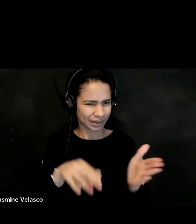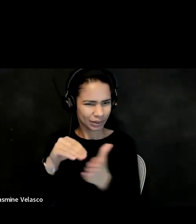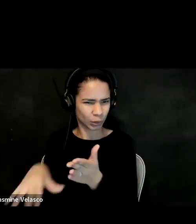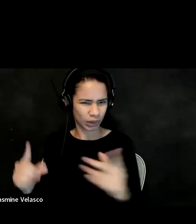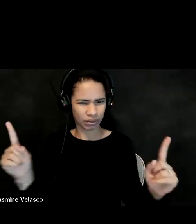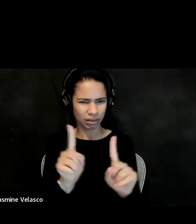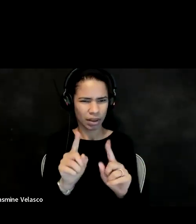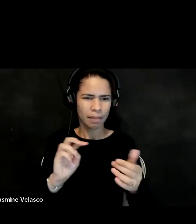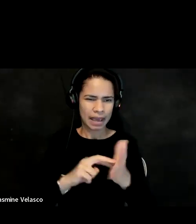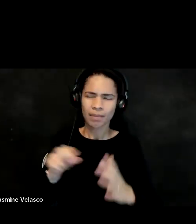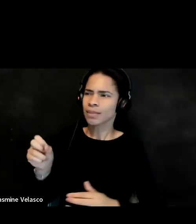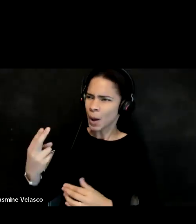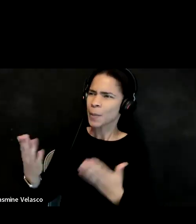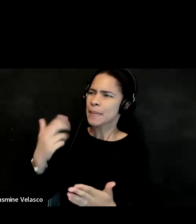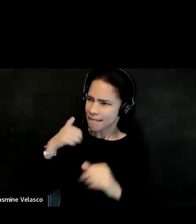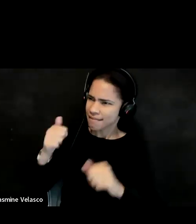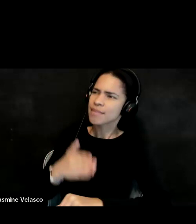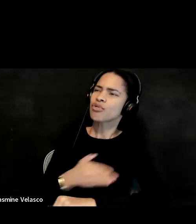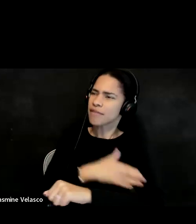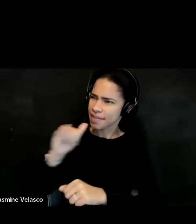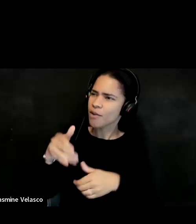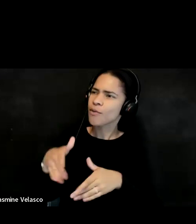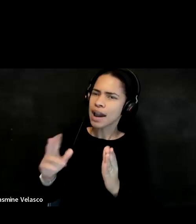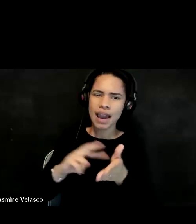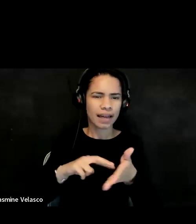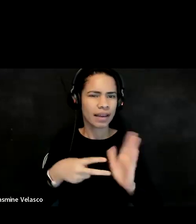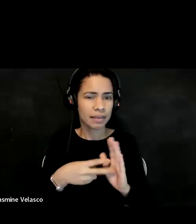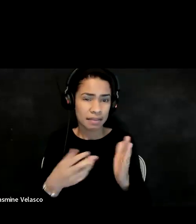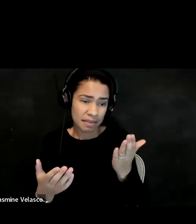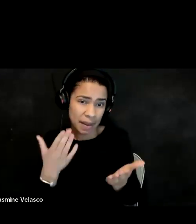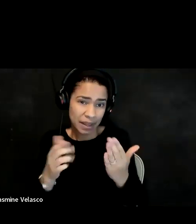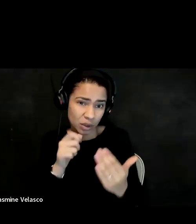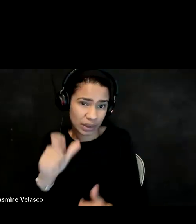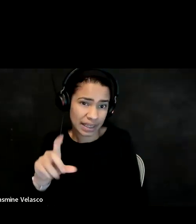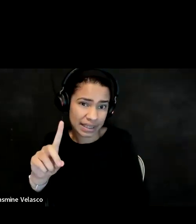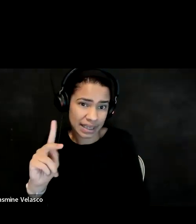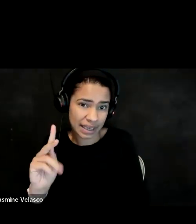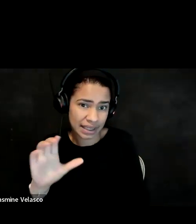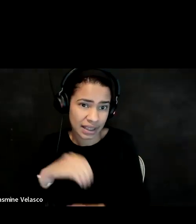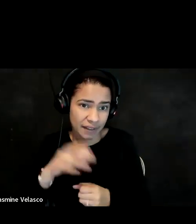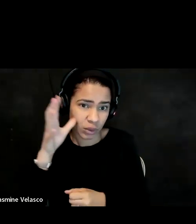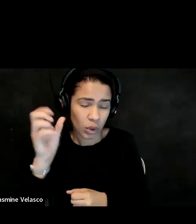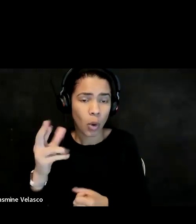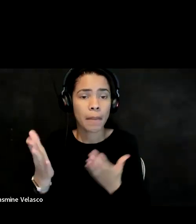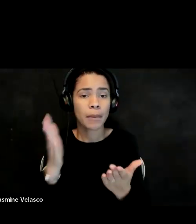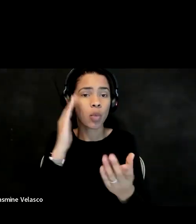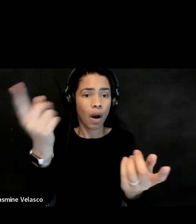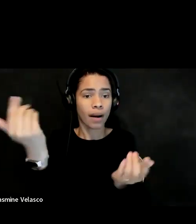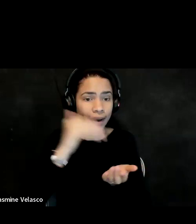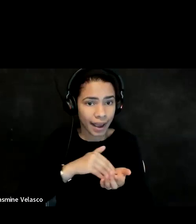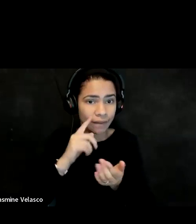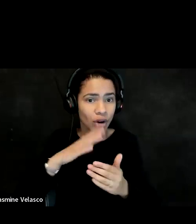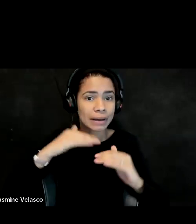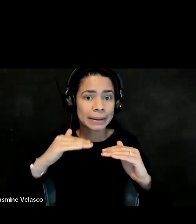know what, maybe I could build that skill, and that maybe they don't even need the DKC into the future, or they'll come back for that next level, and that they can keep coming